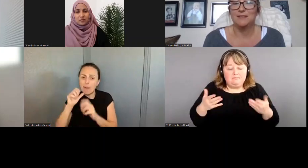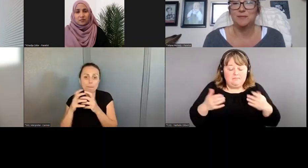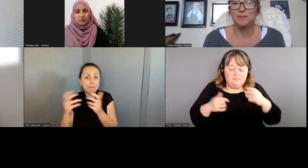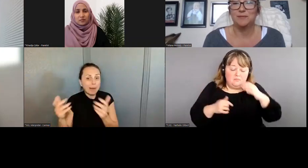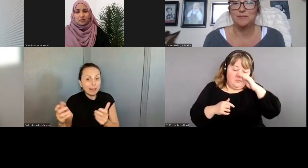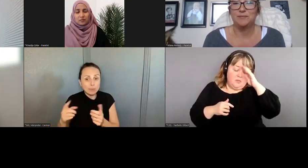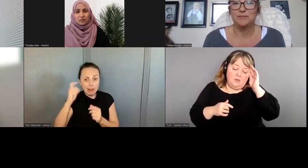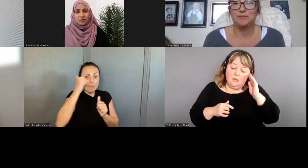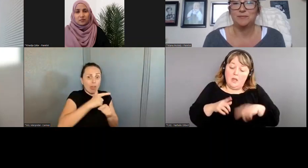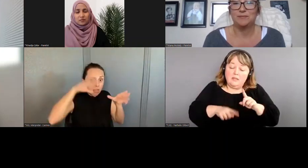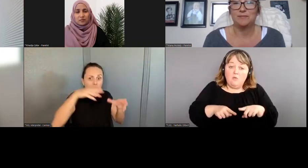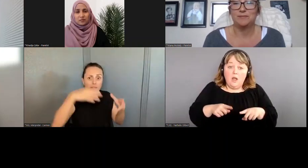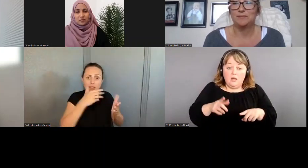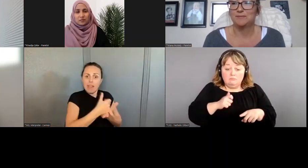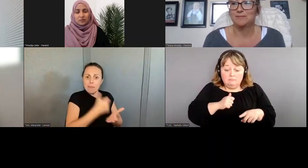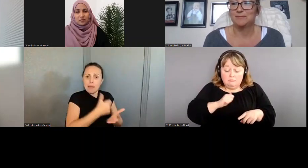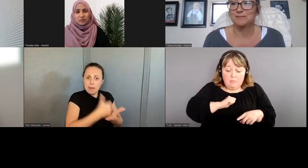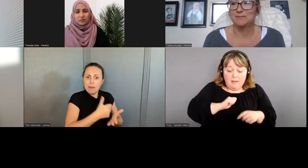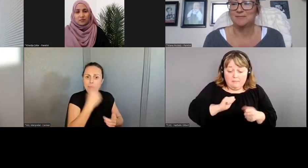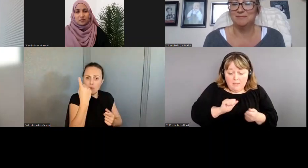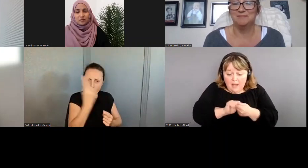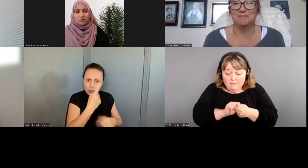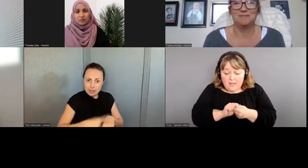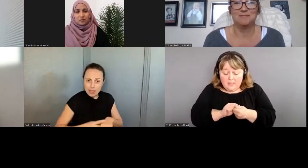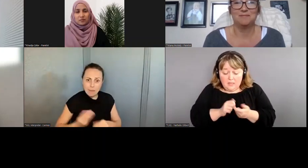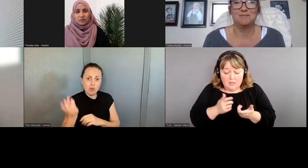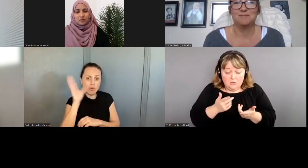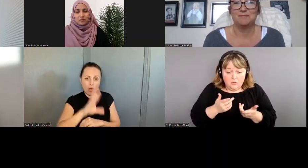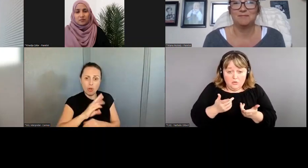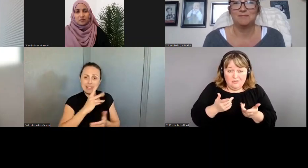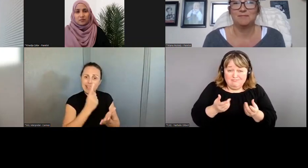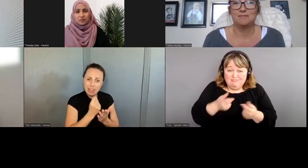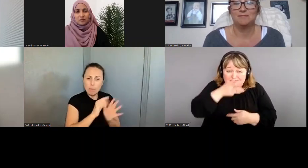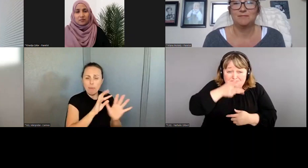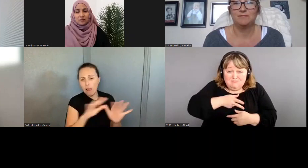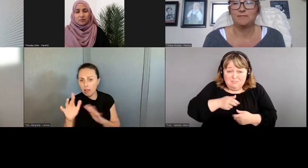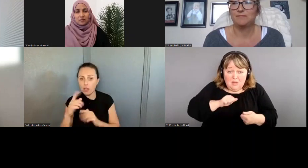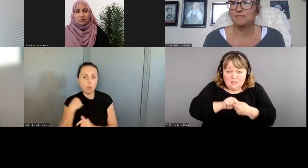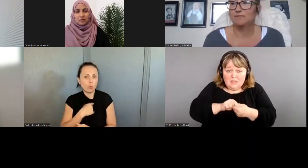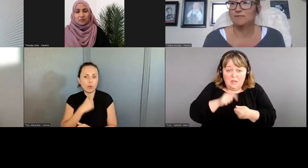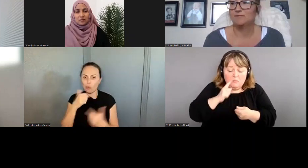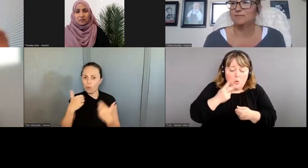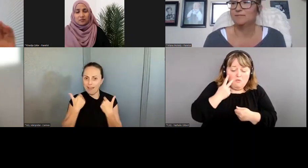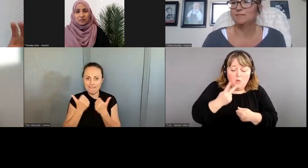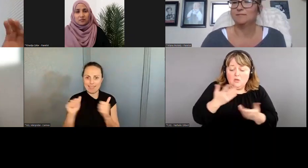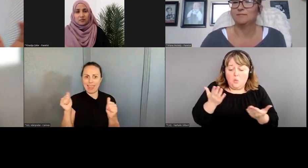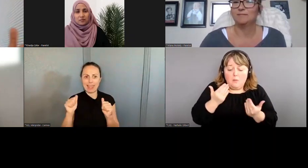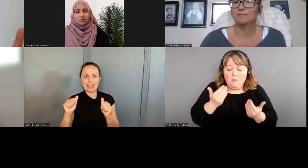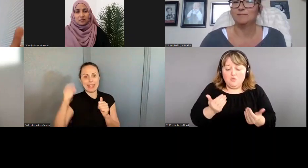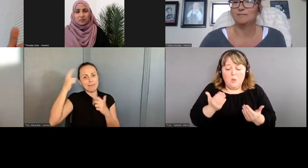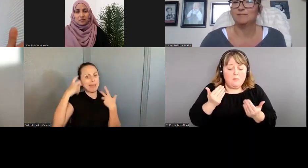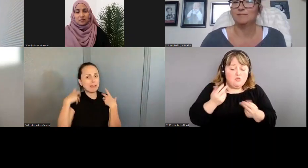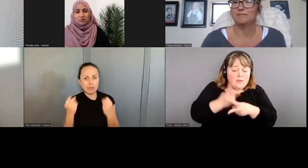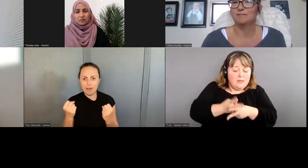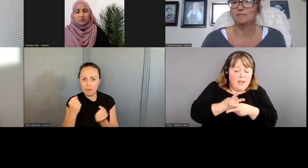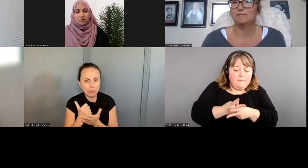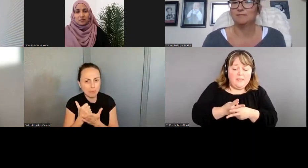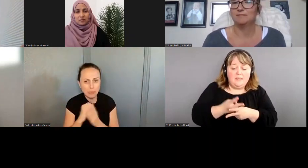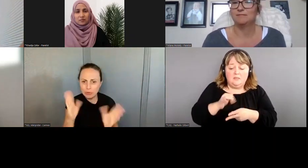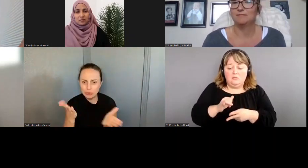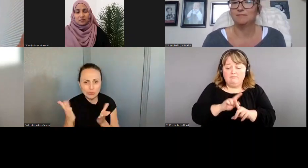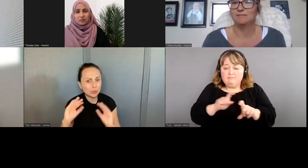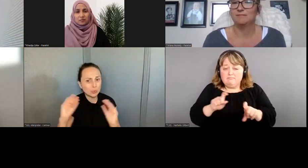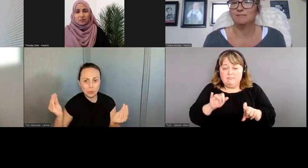all the help all the time. I spend my day doing therapy and also we don't have any mental health